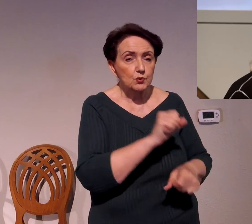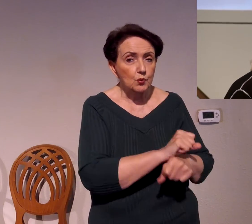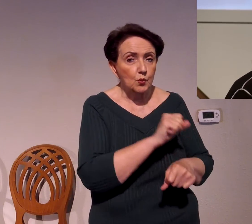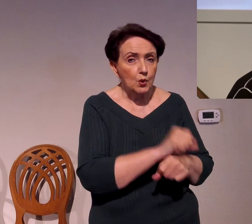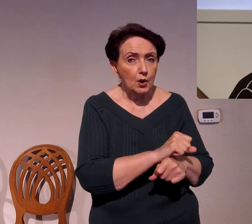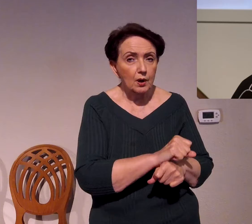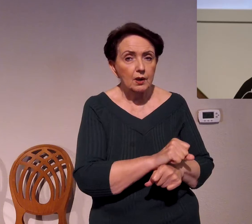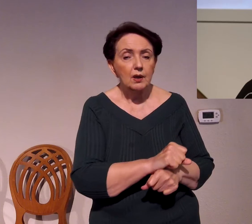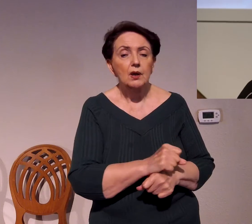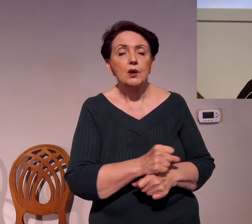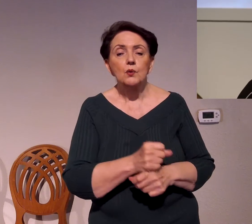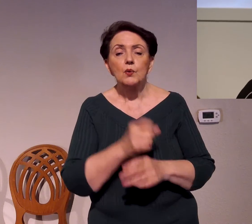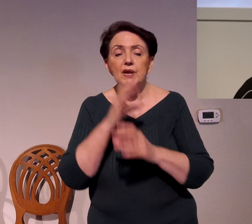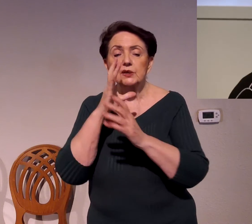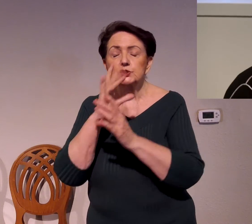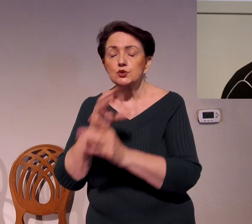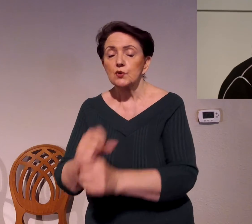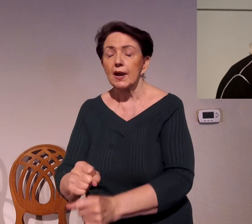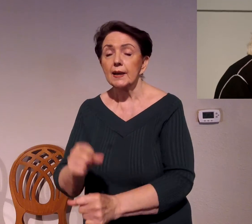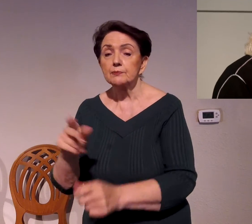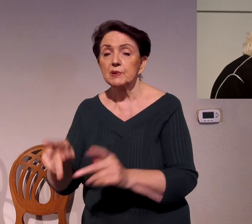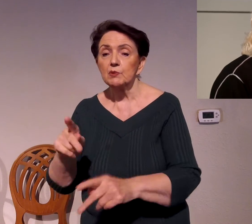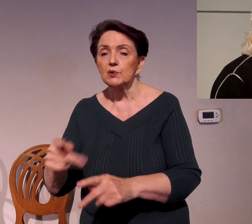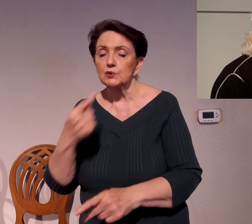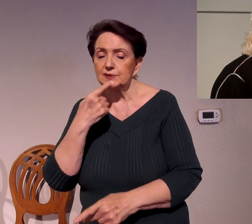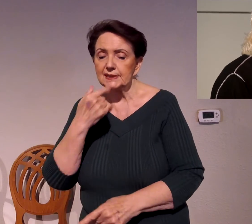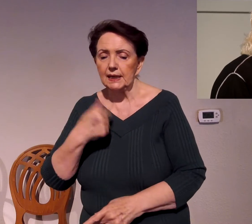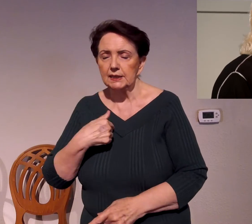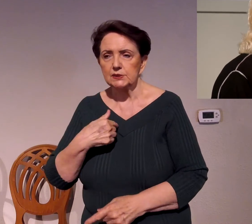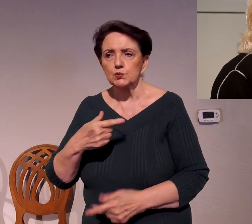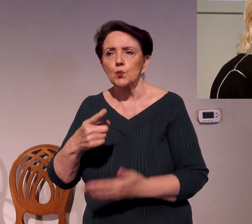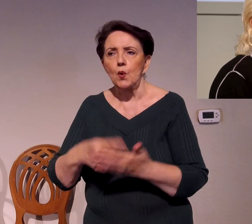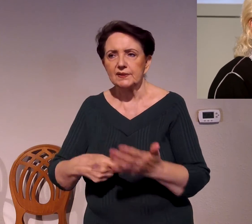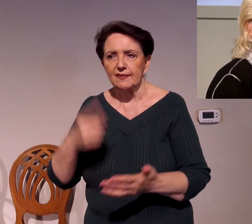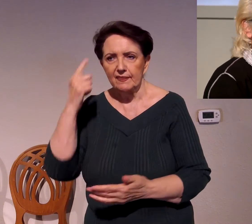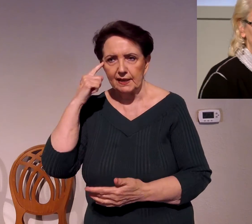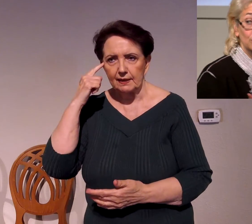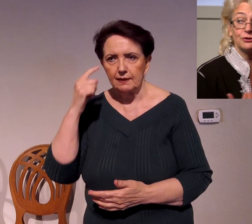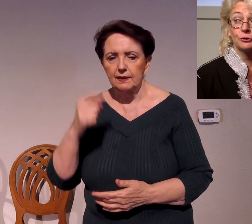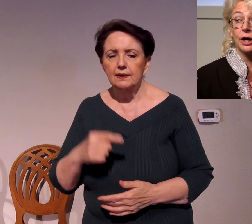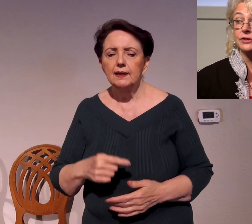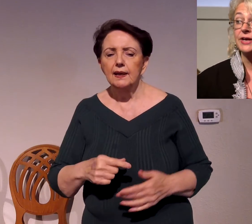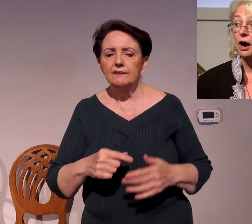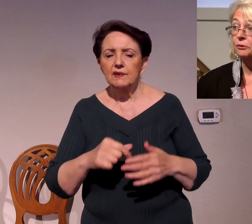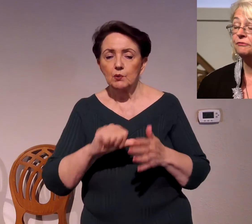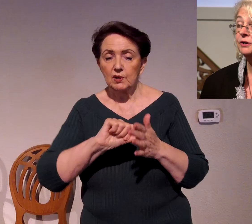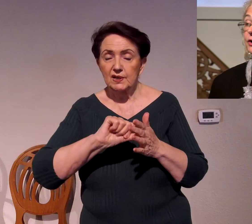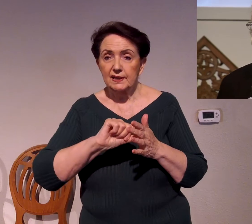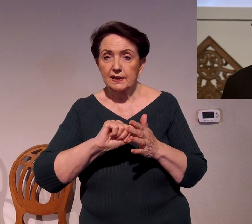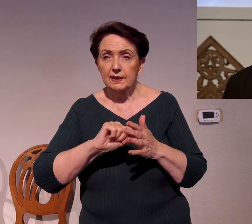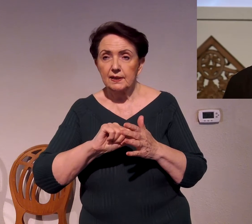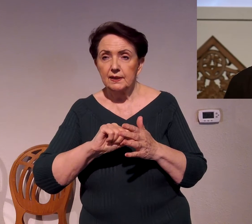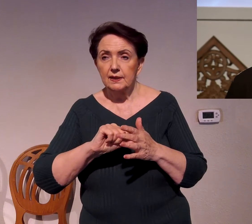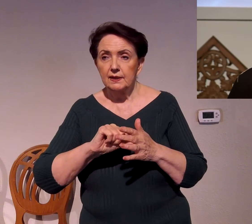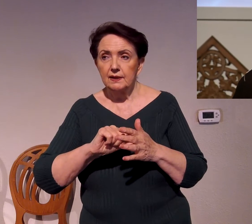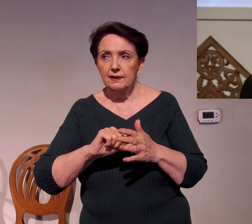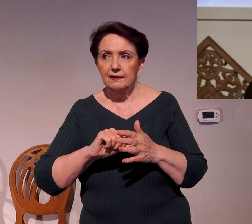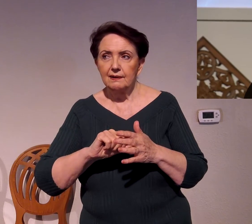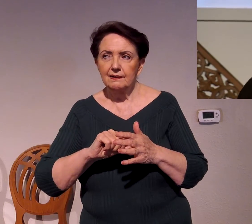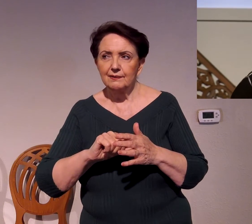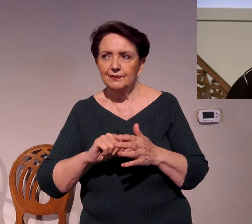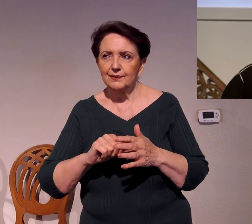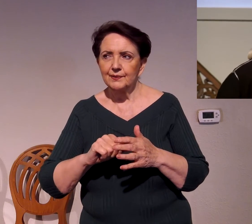tell us what we ourselves are thinking. And they will reinforce for us our fear and